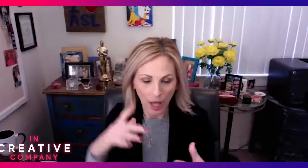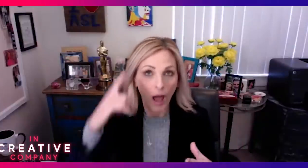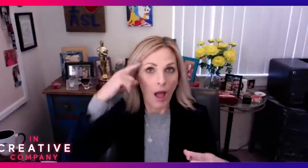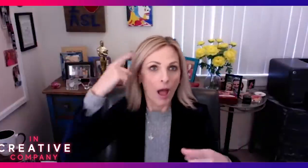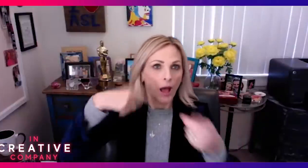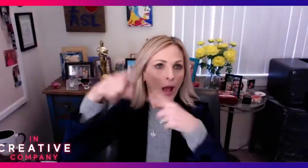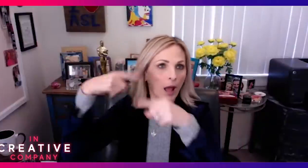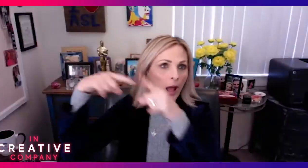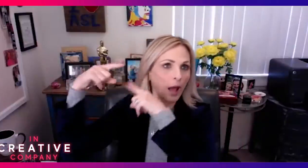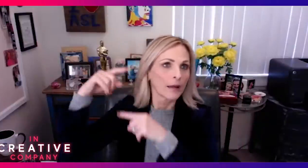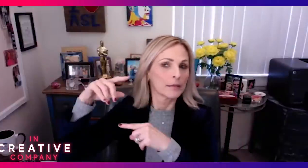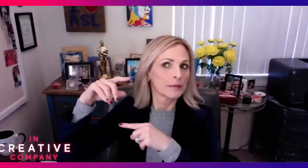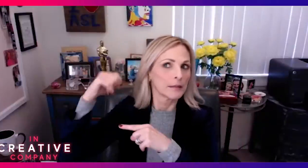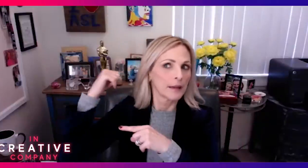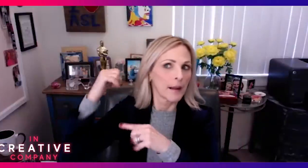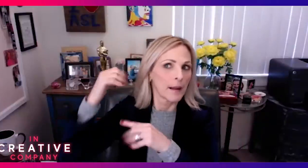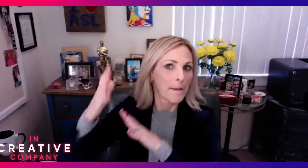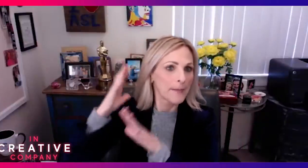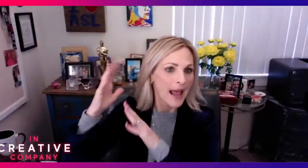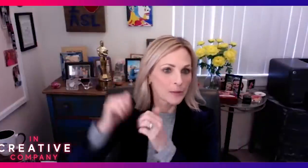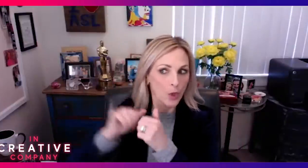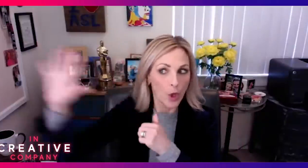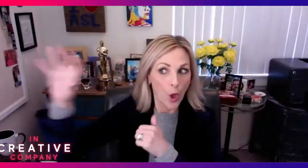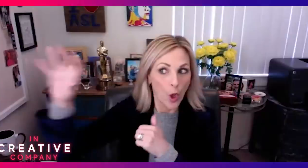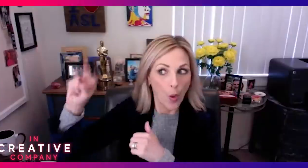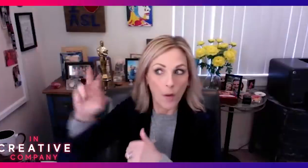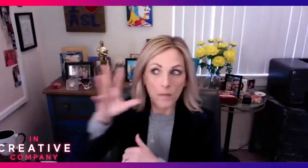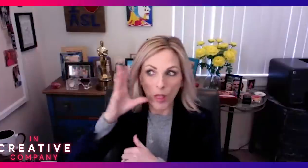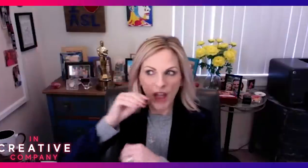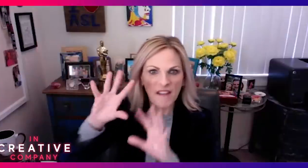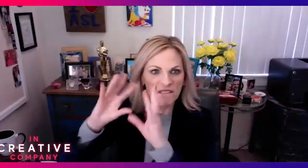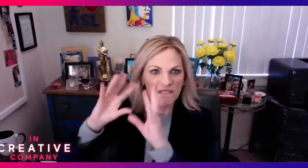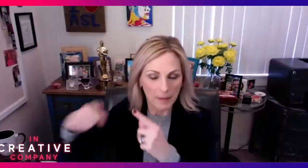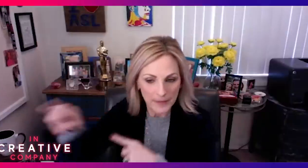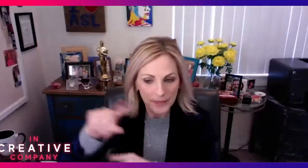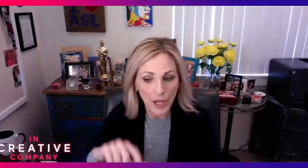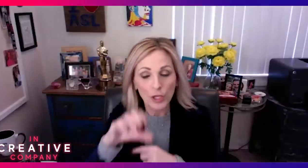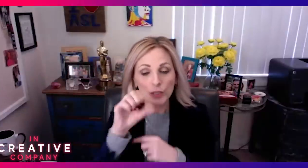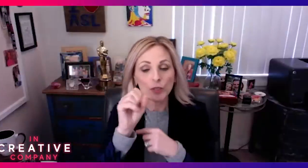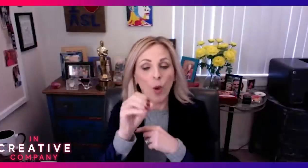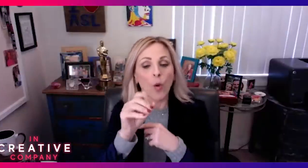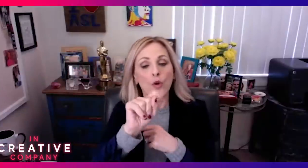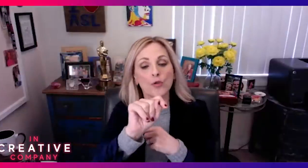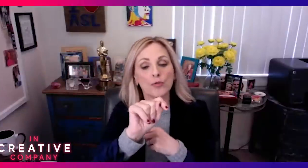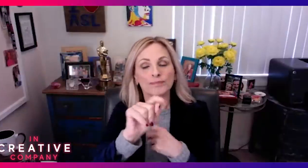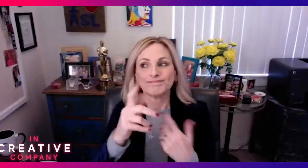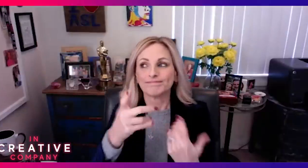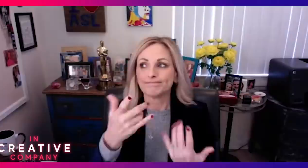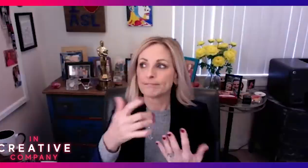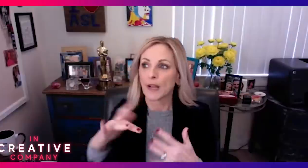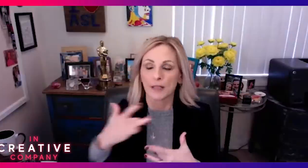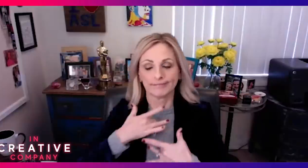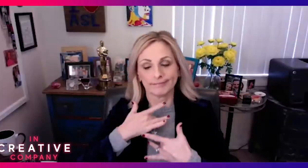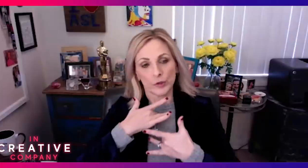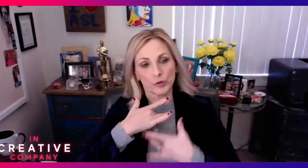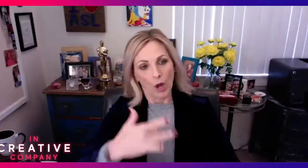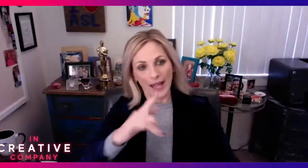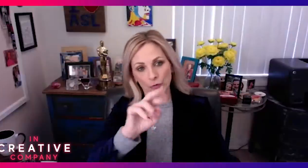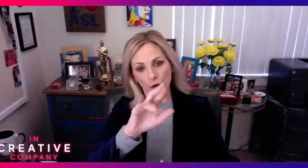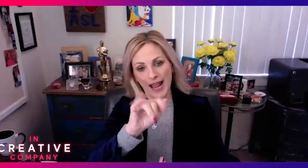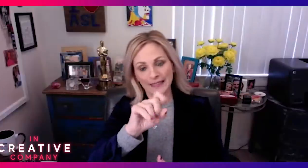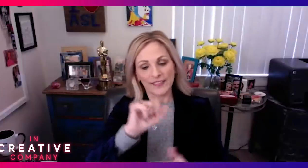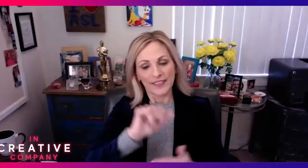baby. So of course, first that sets her off. And then she thinks back to her mother and the way that her mother raised her. So